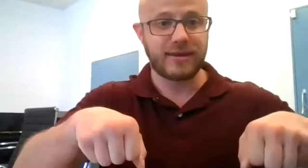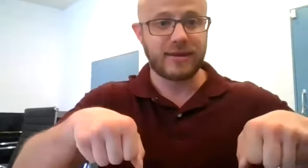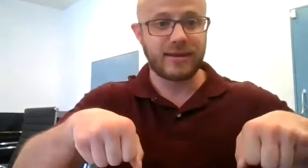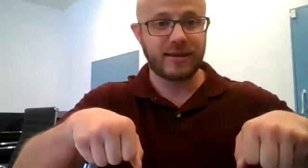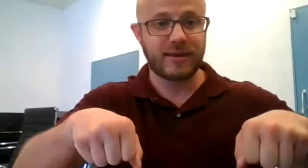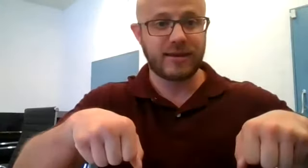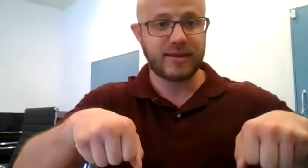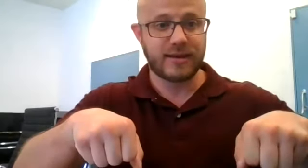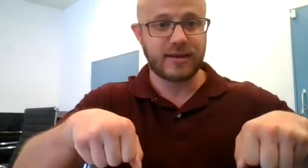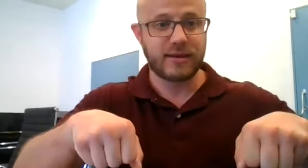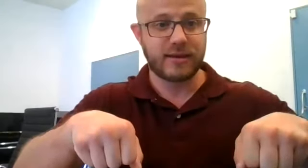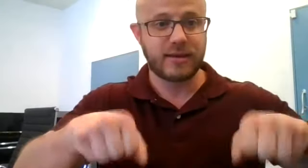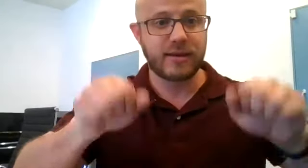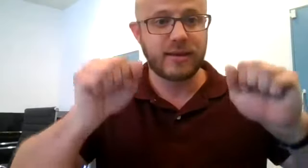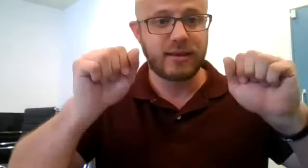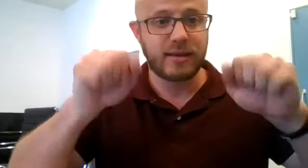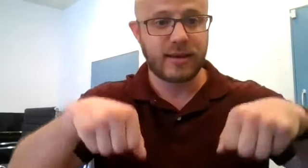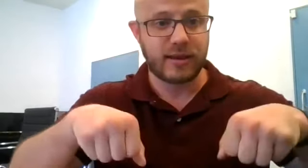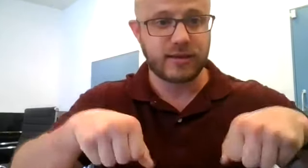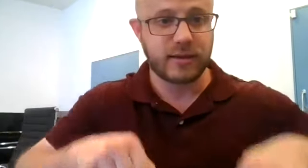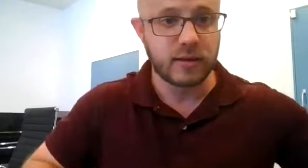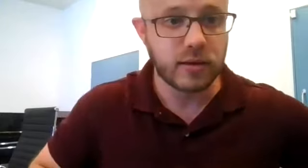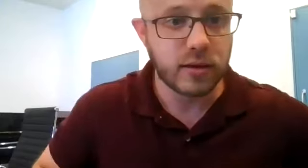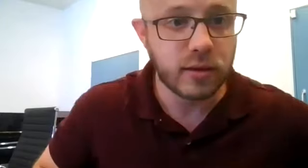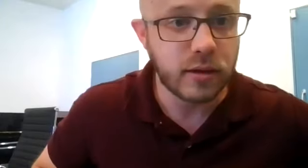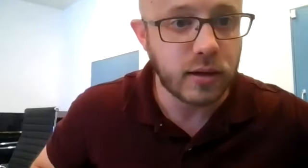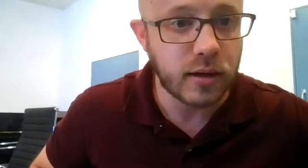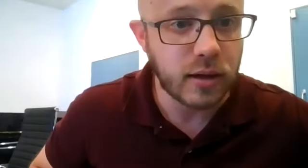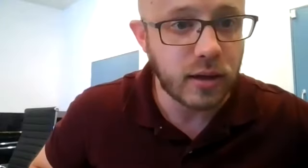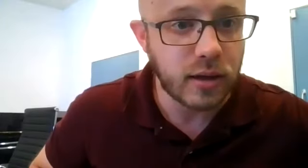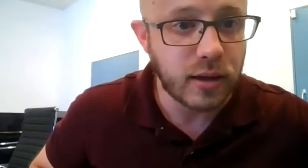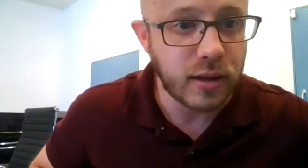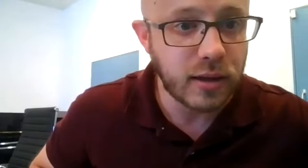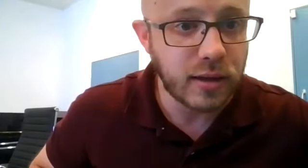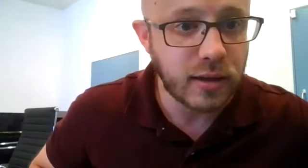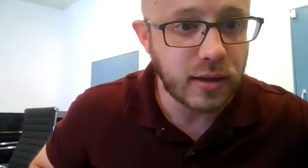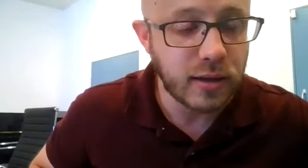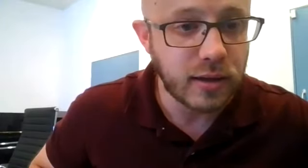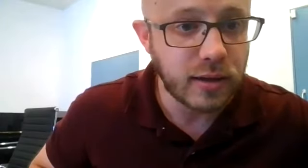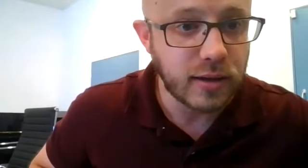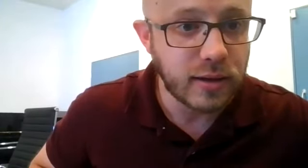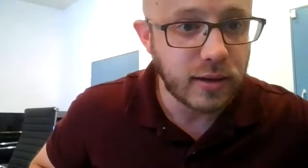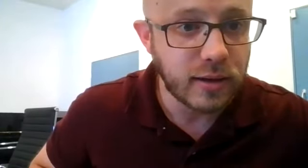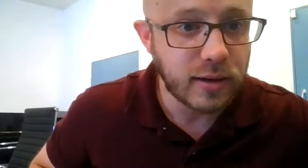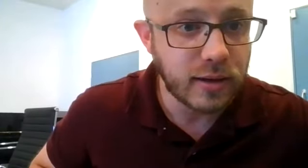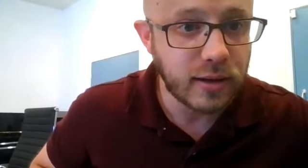This is can. The A hand shapes going downward, can.